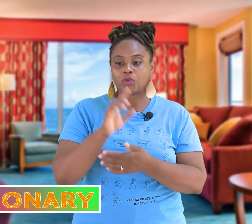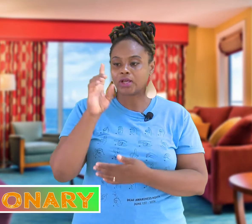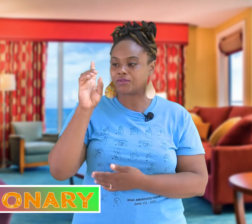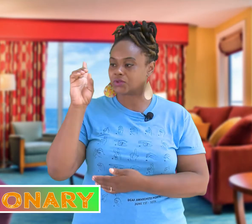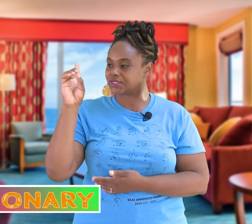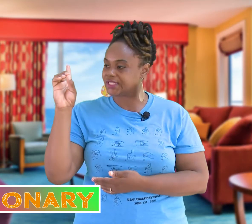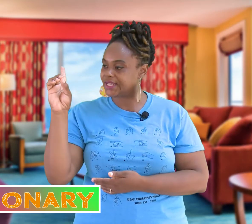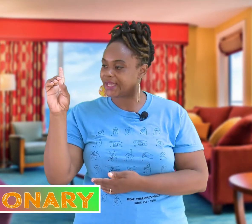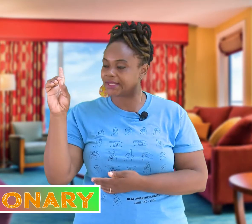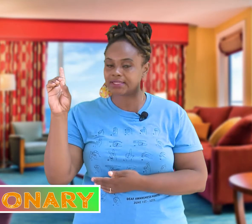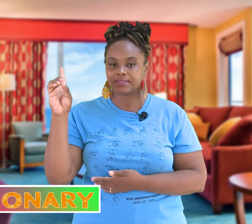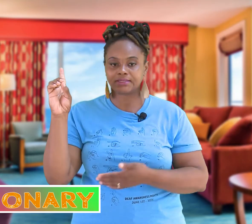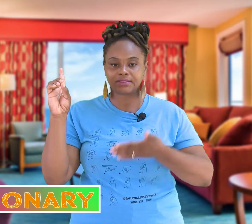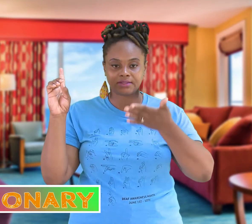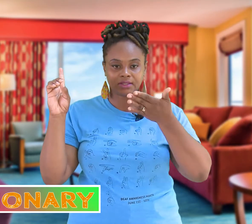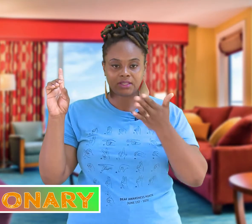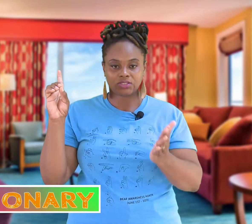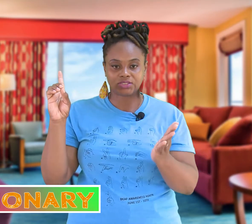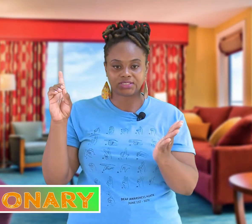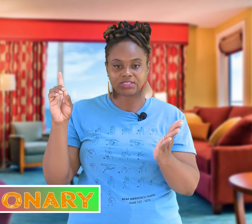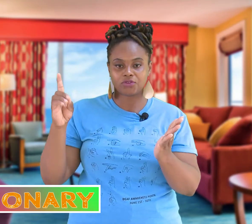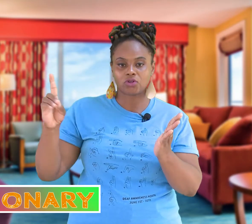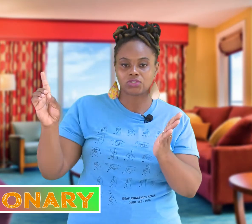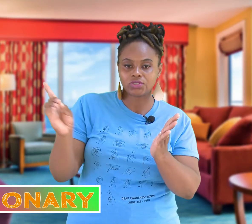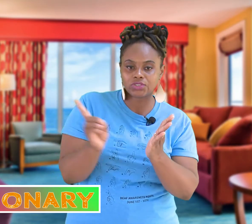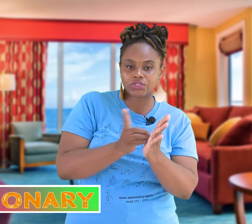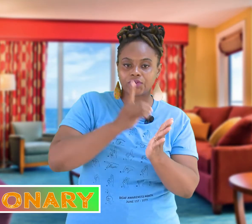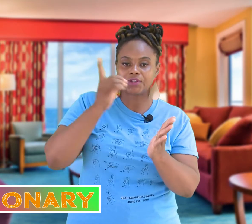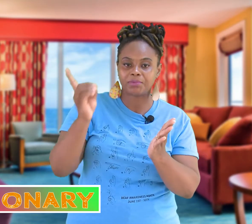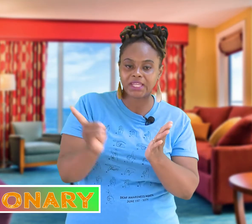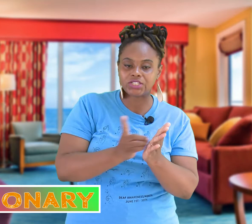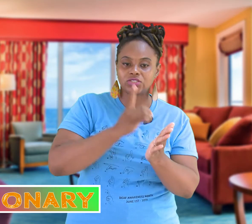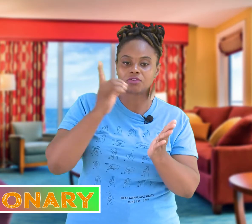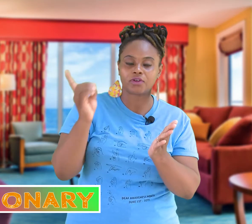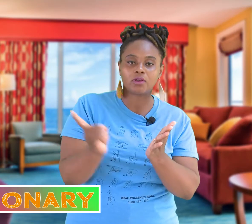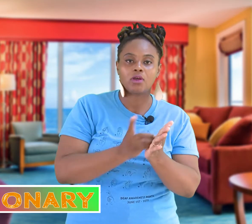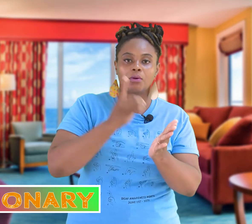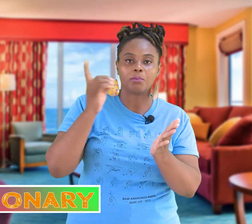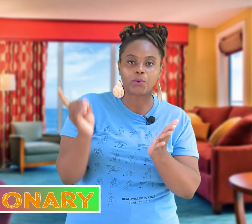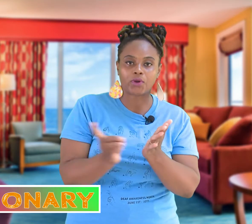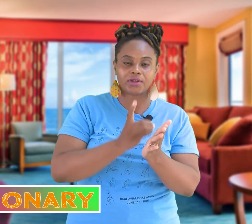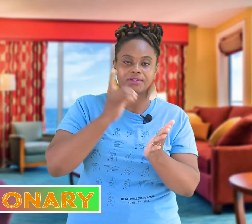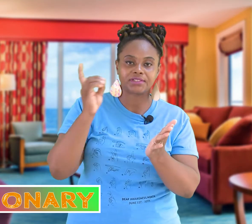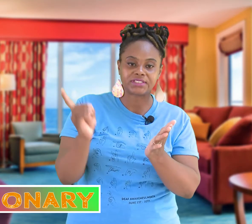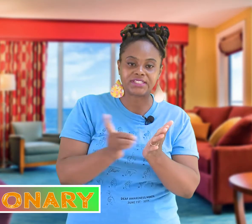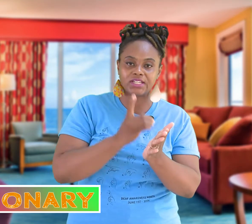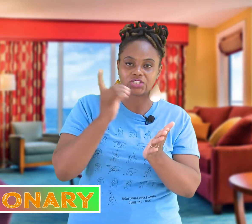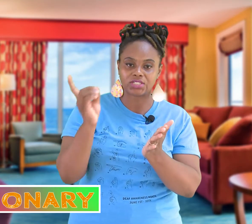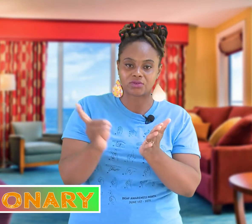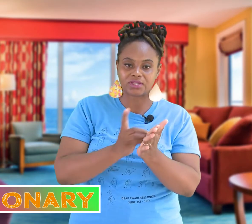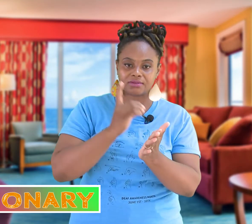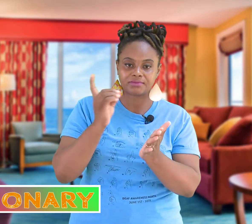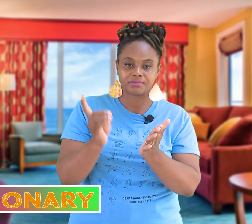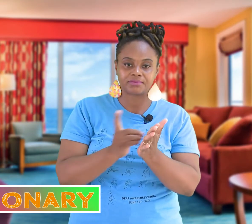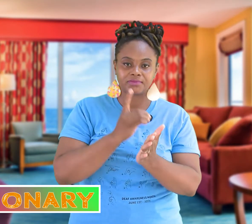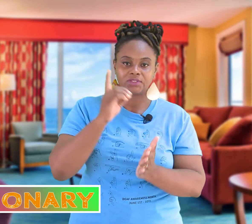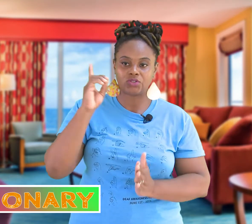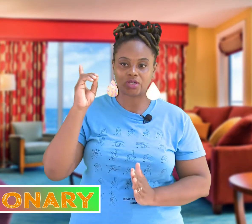You have your D hand, just as if you're going to turn the pages of a book. Dictionary. You have